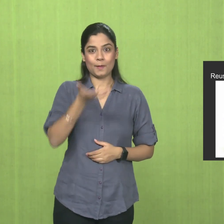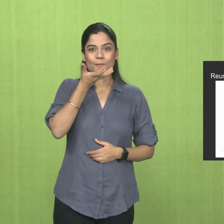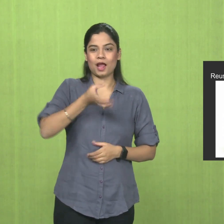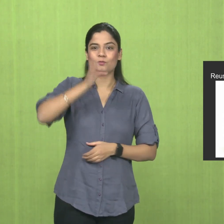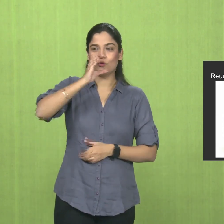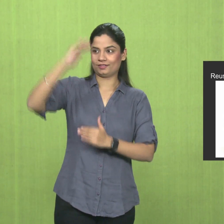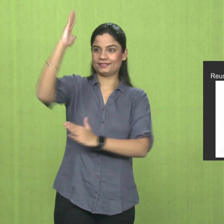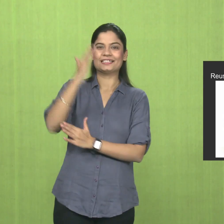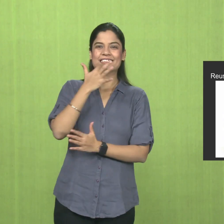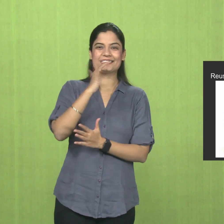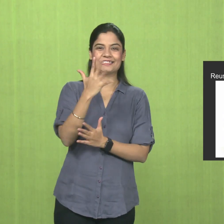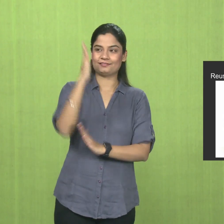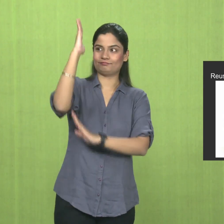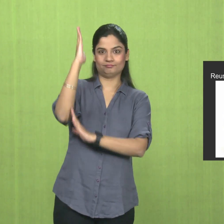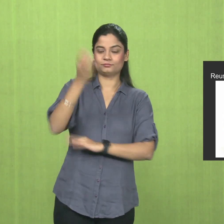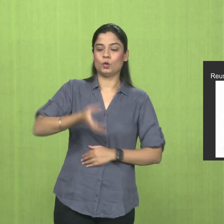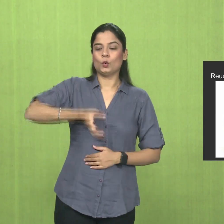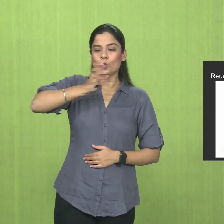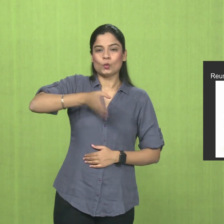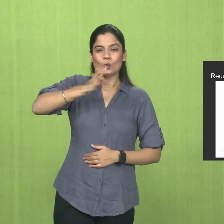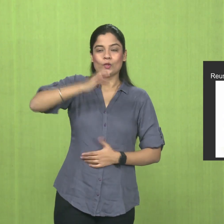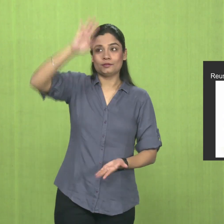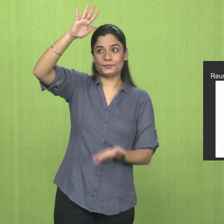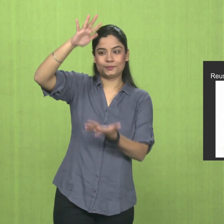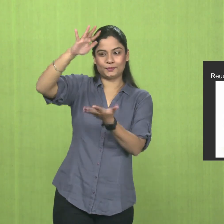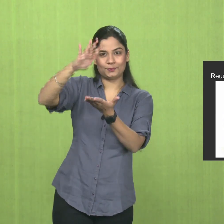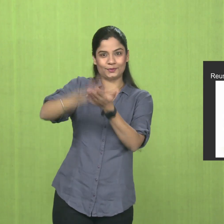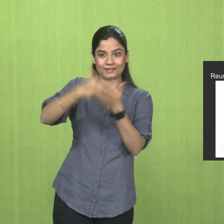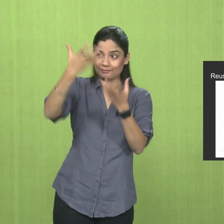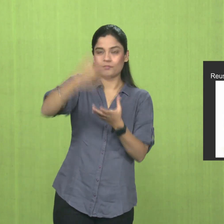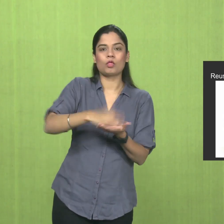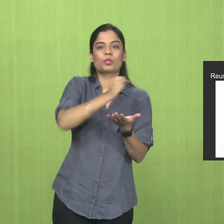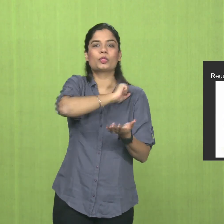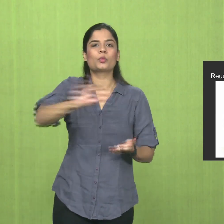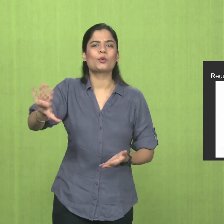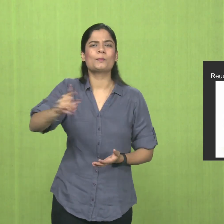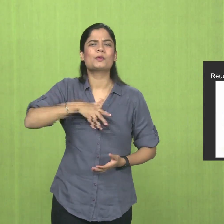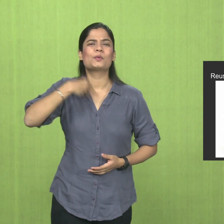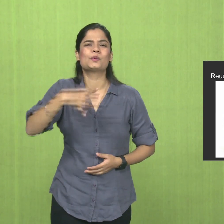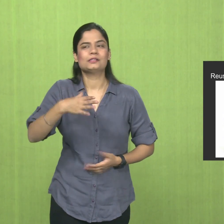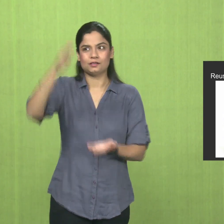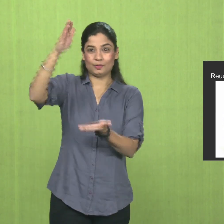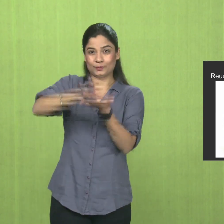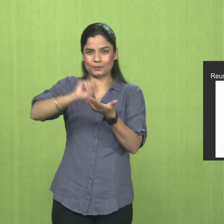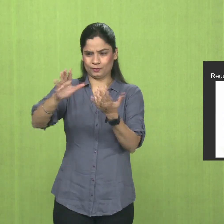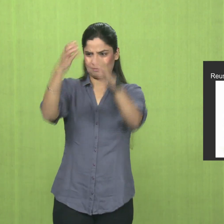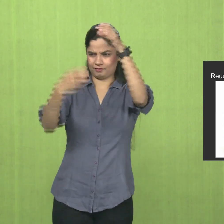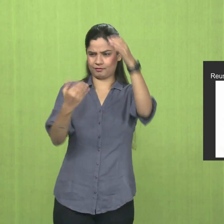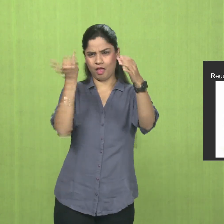that away. We have a glass bottle at home, and once the water is over, instead of throwing it, you can